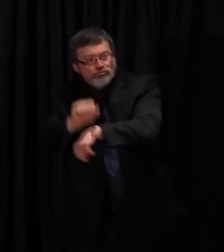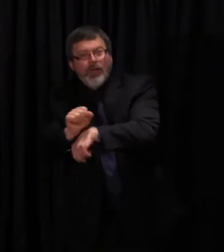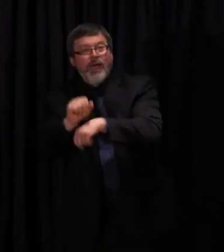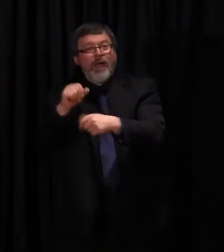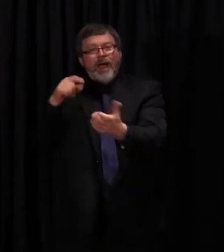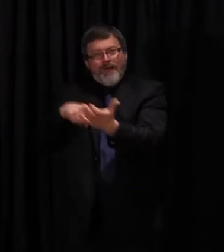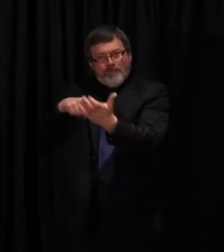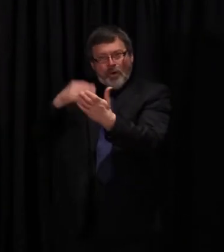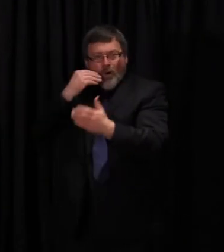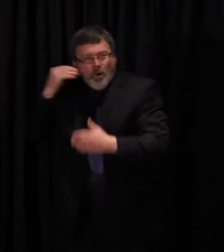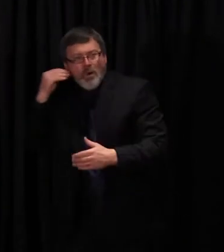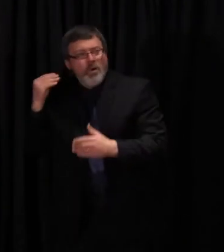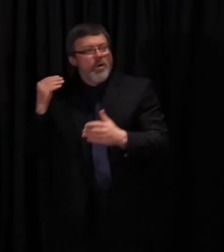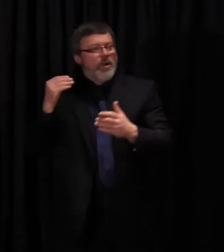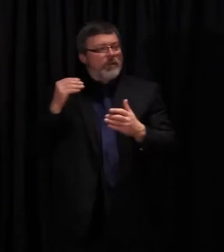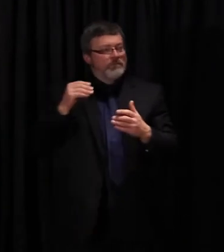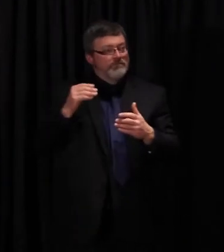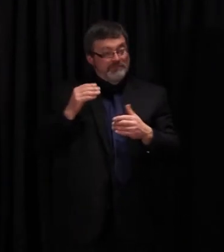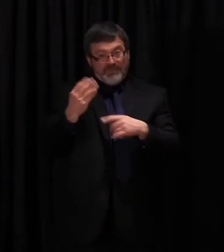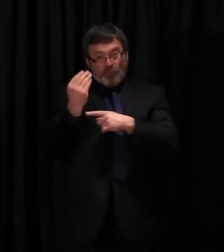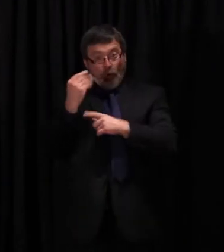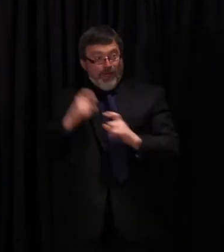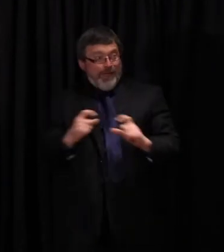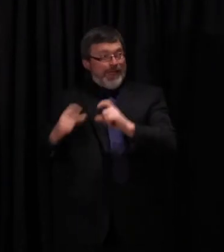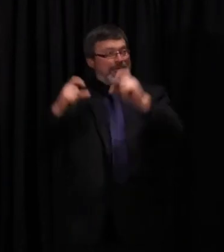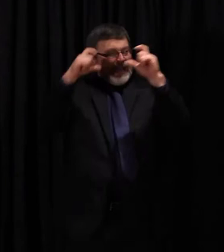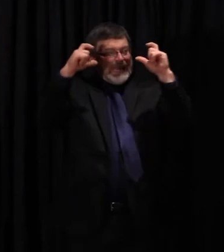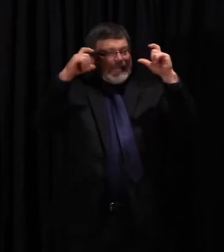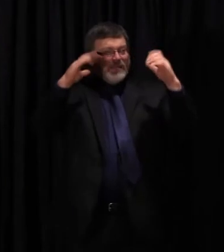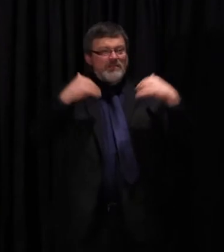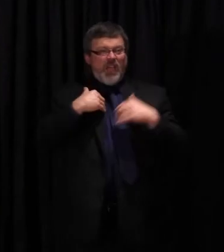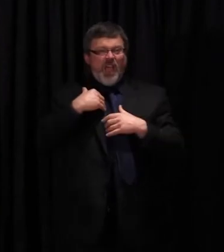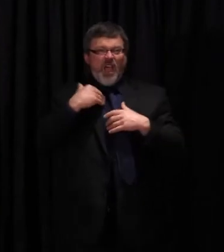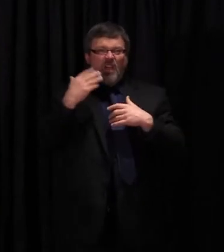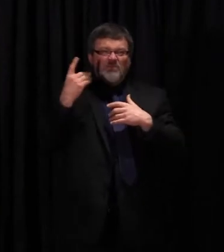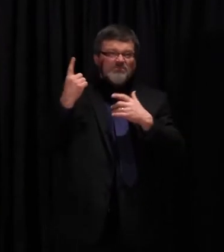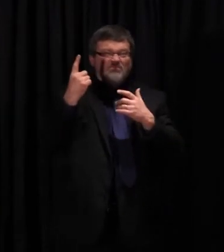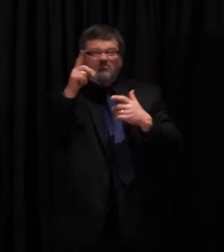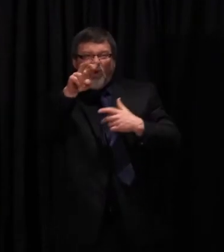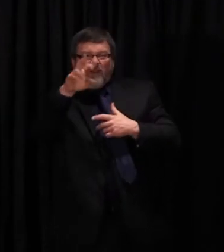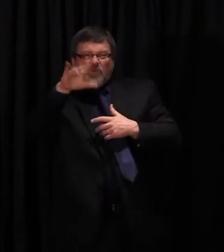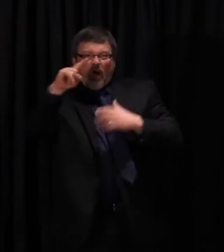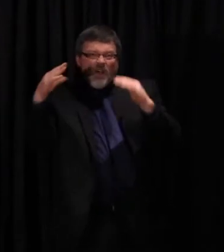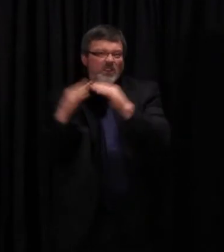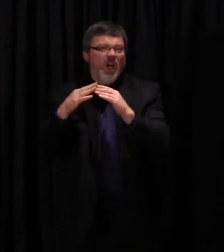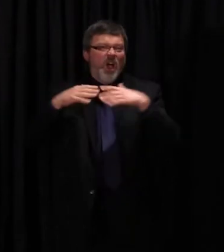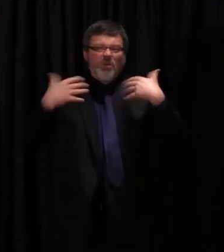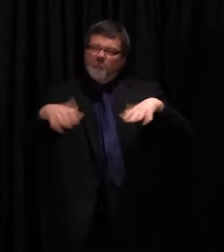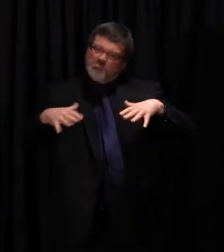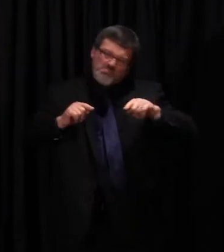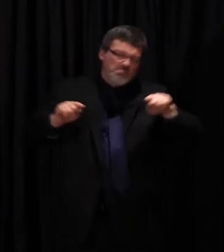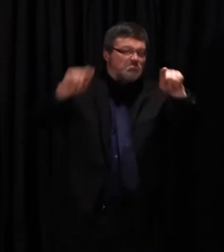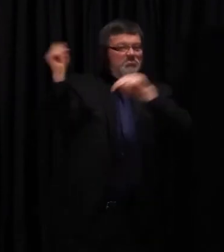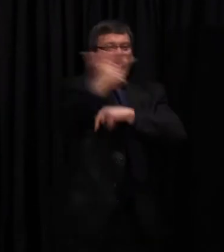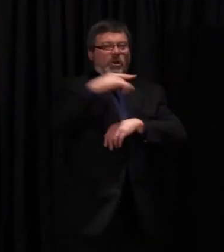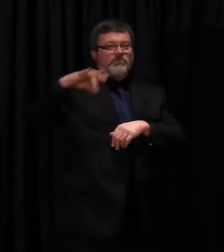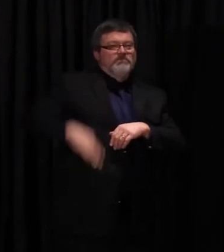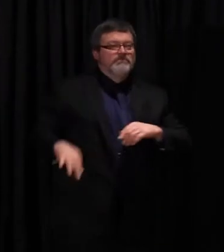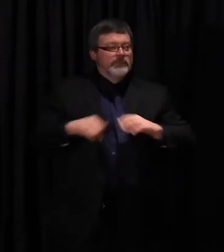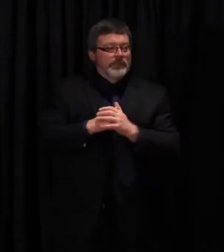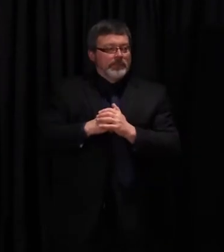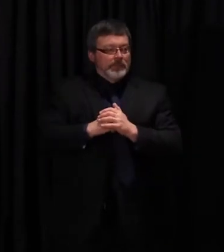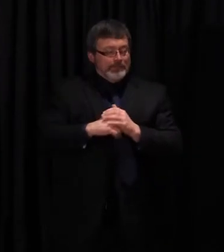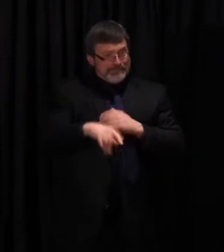and 251 cities, towns, and villages. Where kids in the smallest communities have